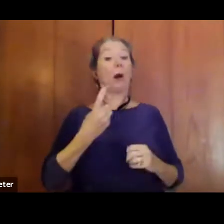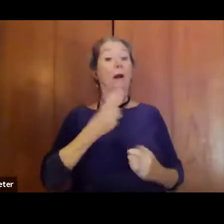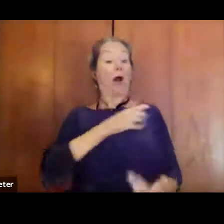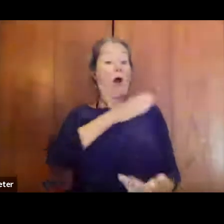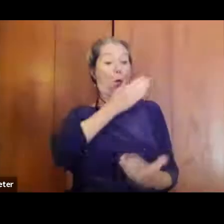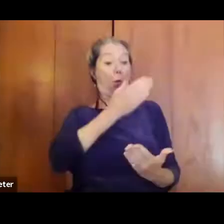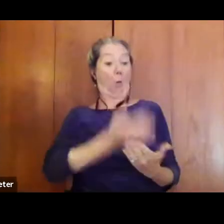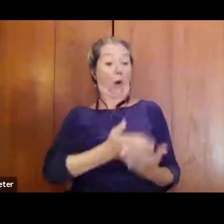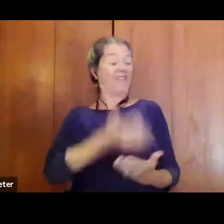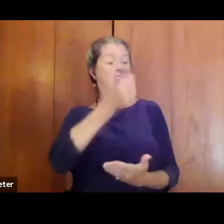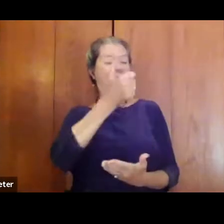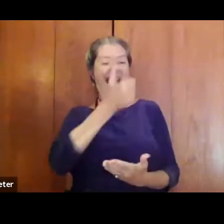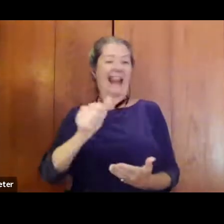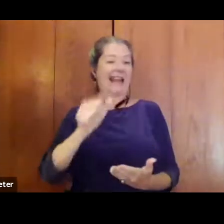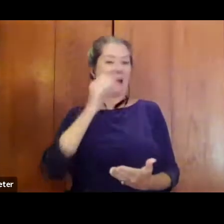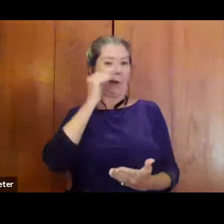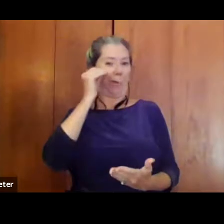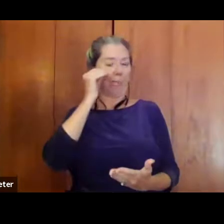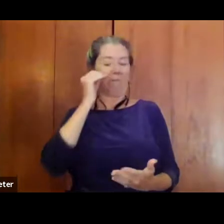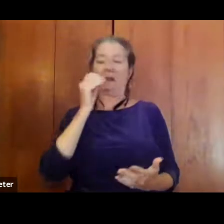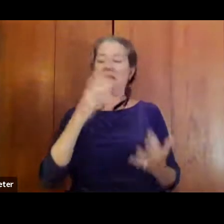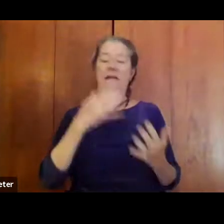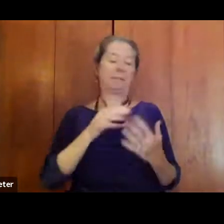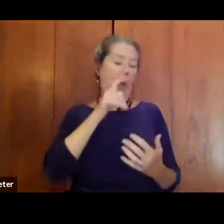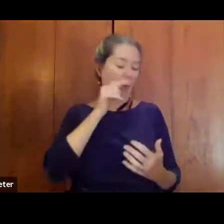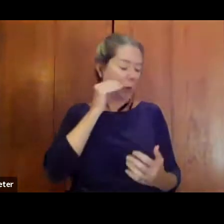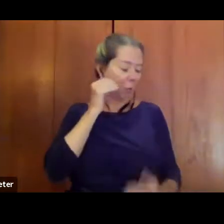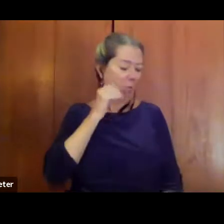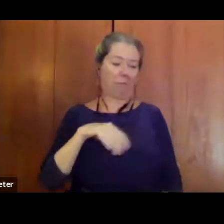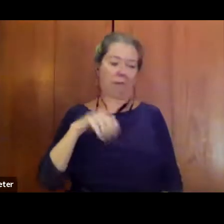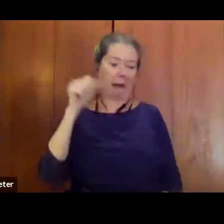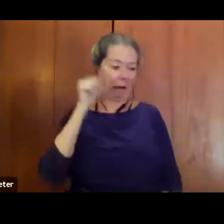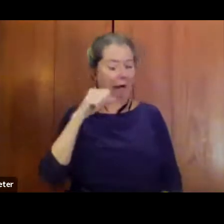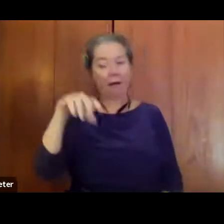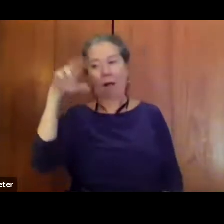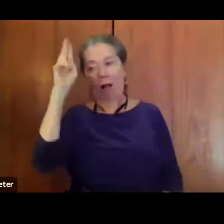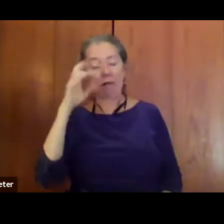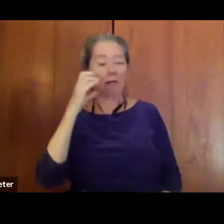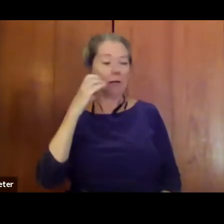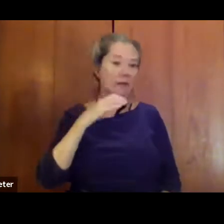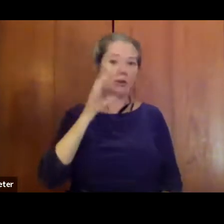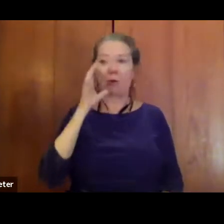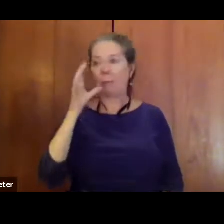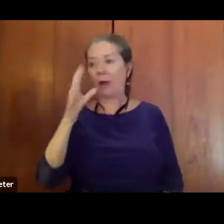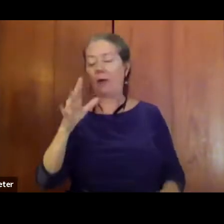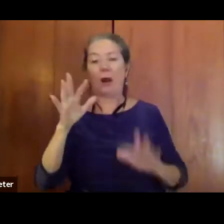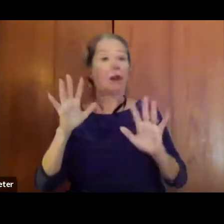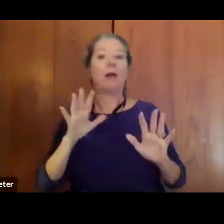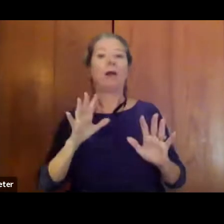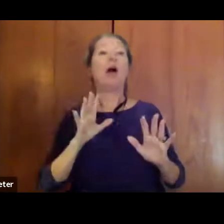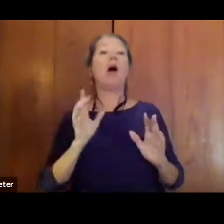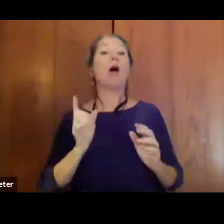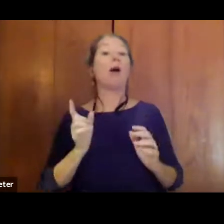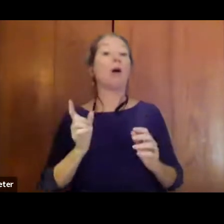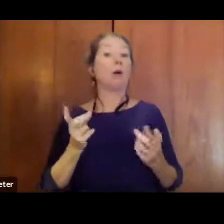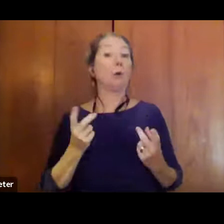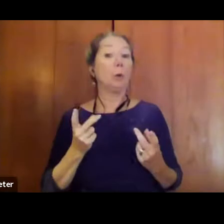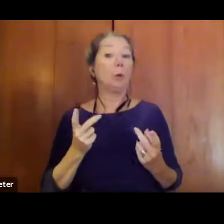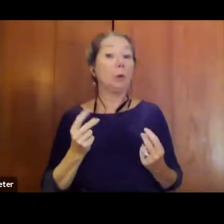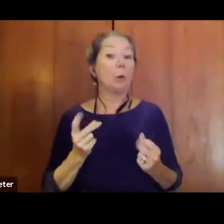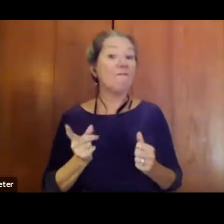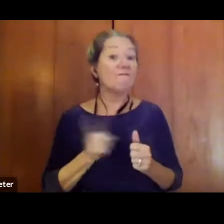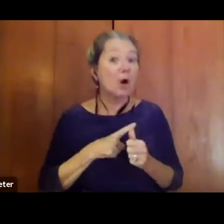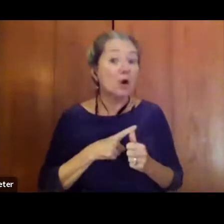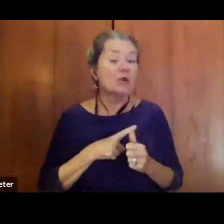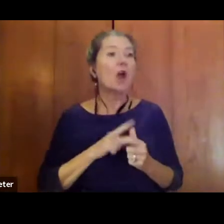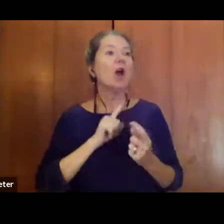whether aunt, uncle, cousin, grandmother, great-grandmother. When you arrived, you went in to greet everybody. And by greet,